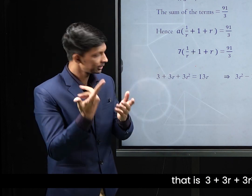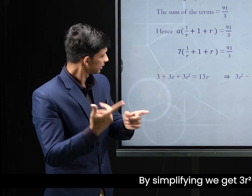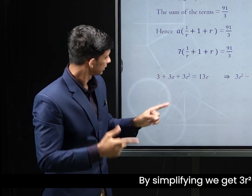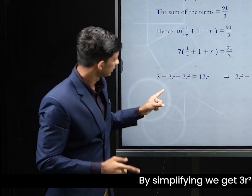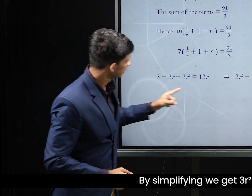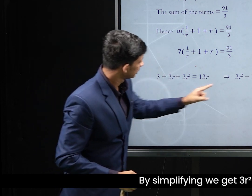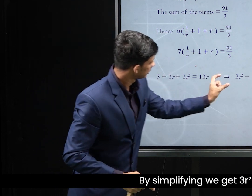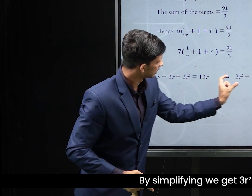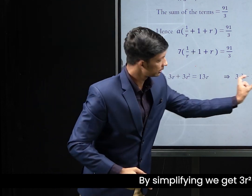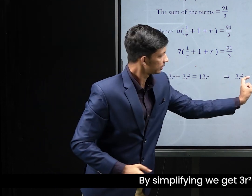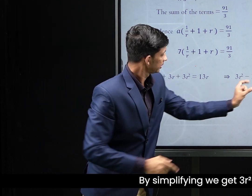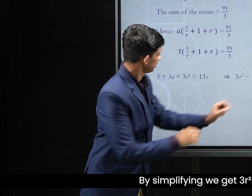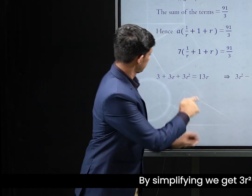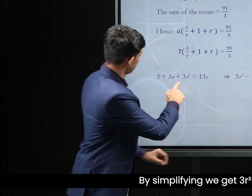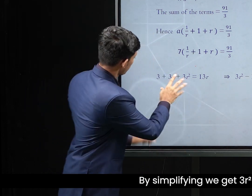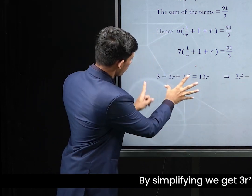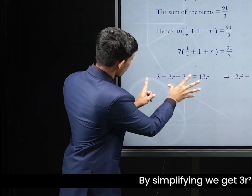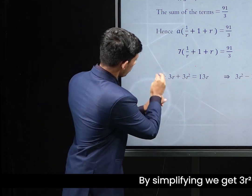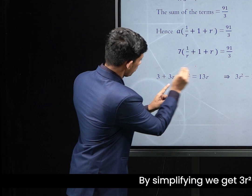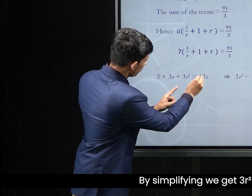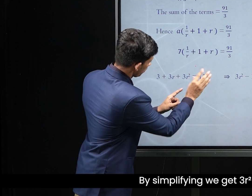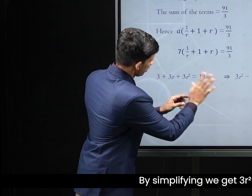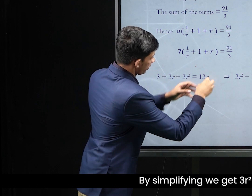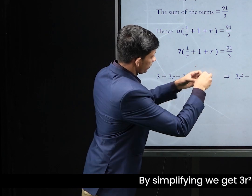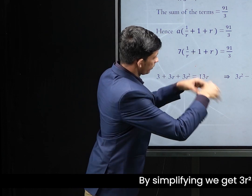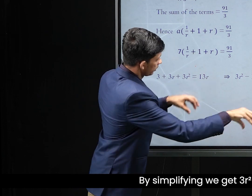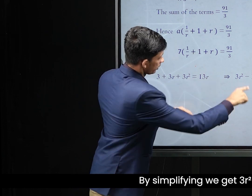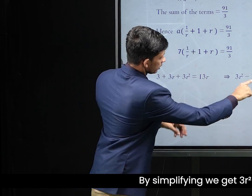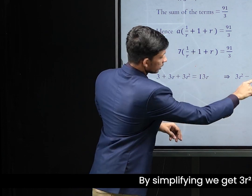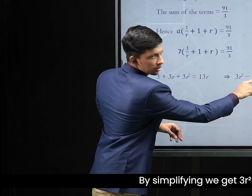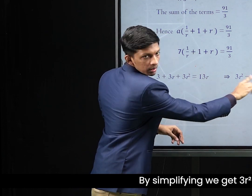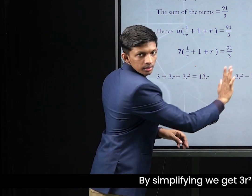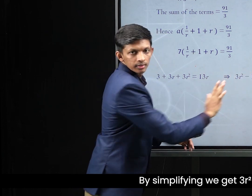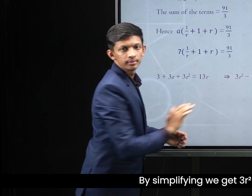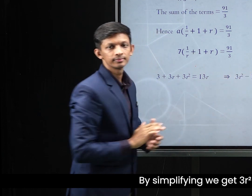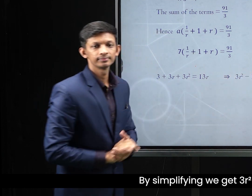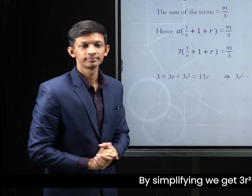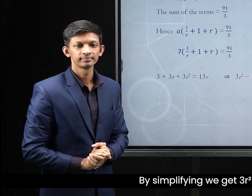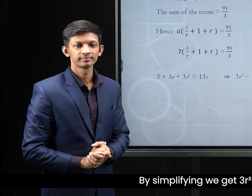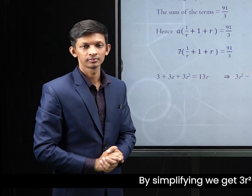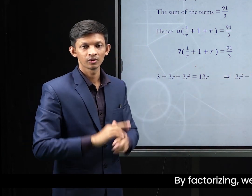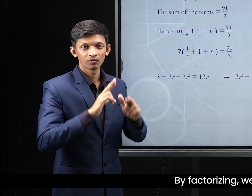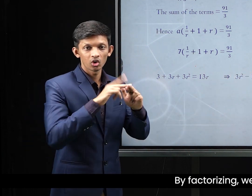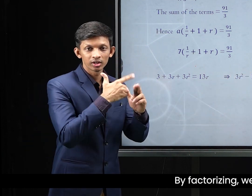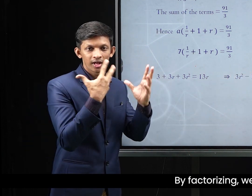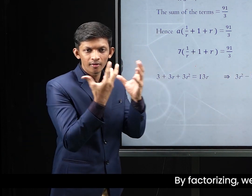By simplifying, we get 3r square minus 10r plus 3 is equal to 0. By factorizing, we